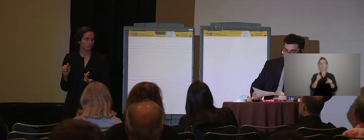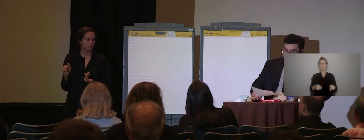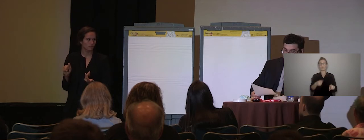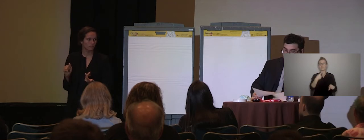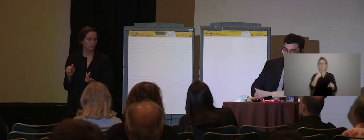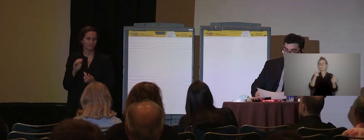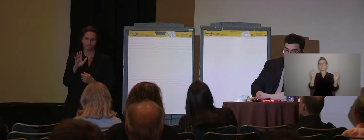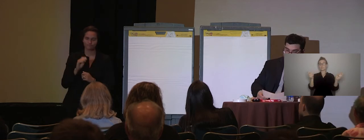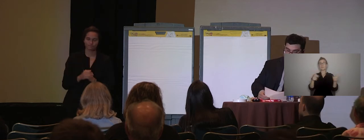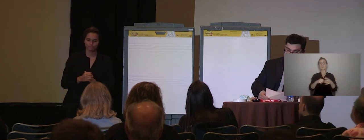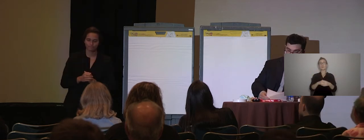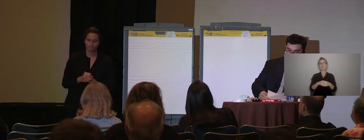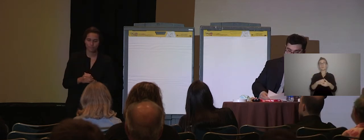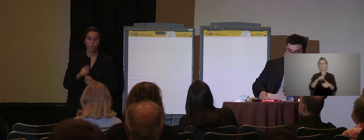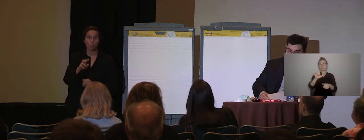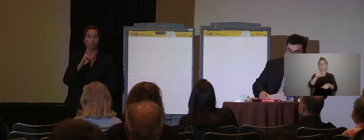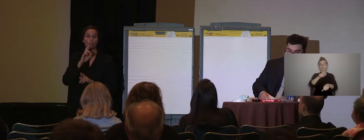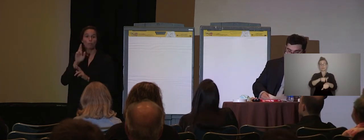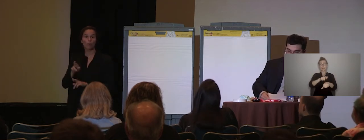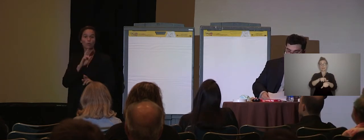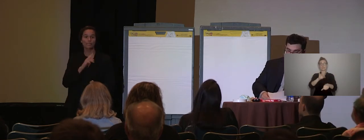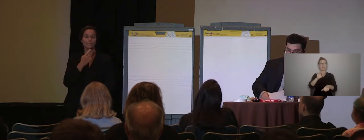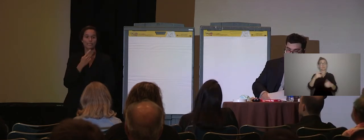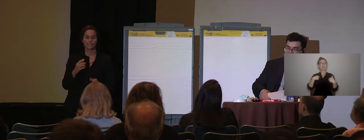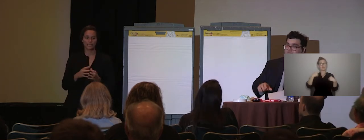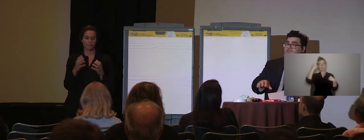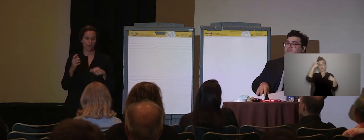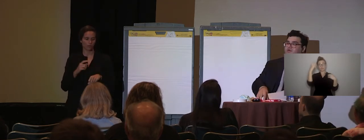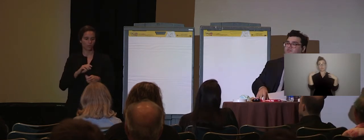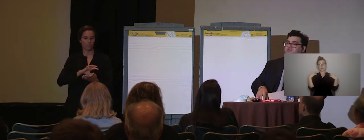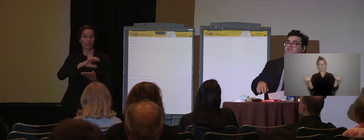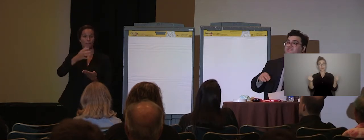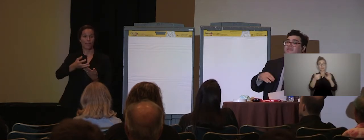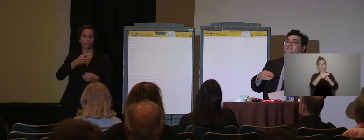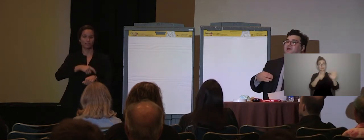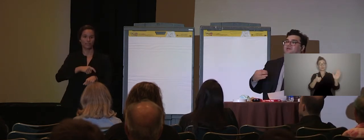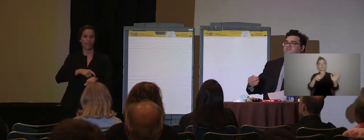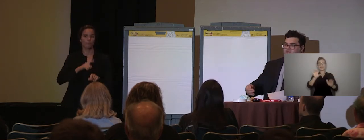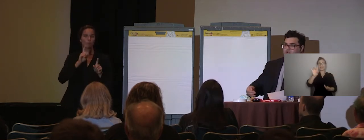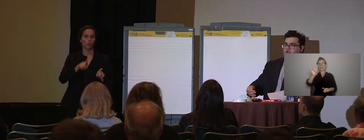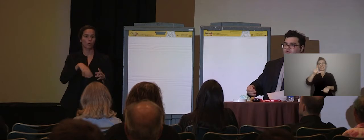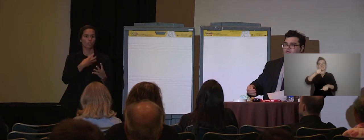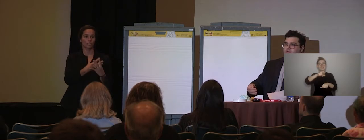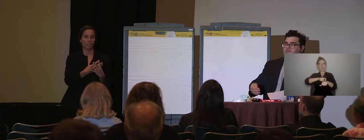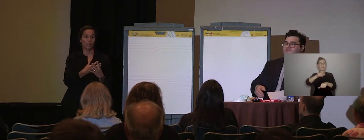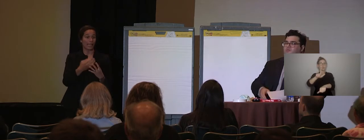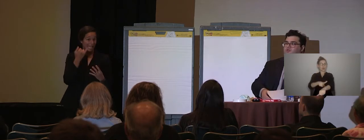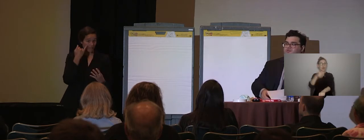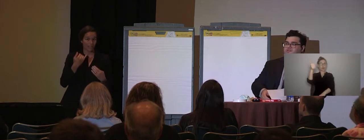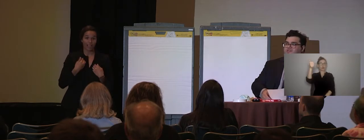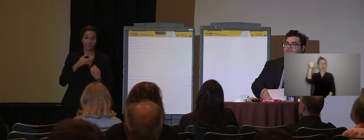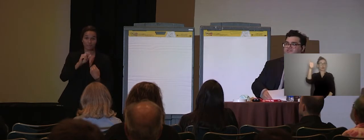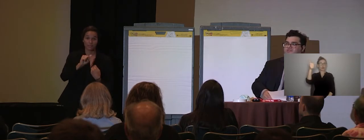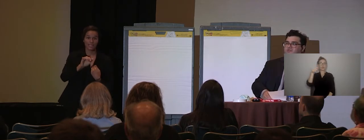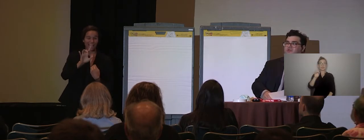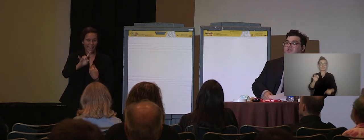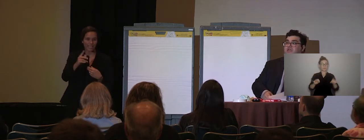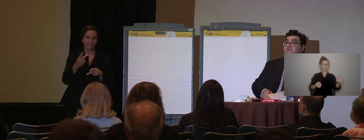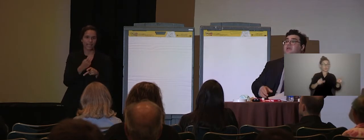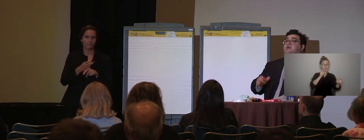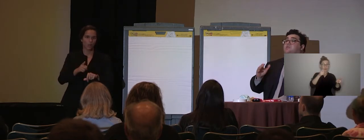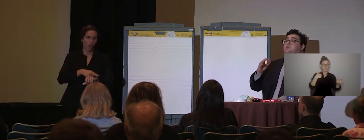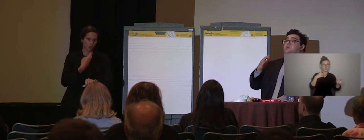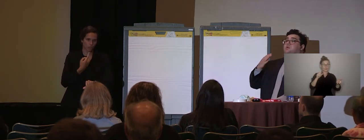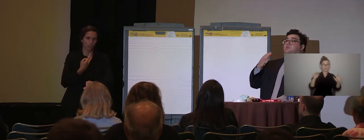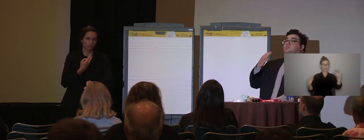One report said that the amount of time that a person will spend in jail who has a mental health condition is 8 times longer than someone who doesn't have a disability.